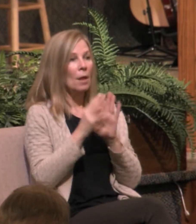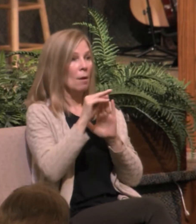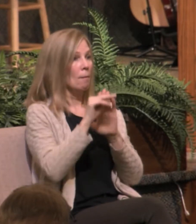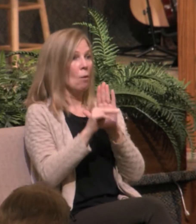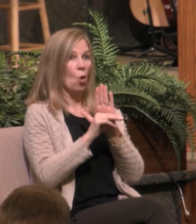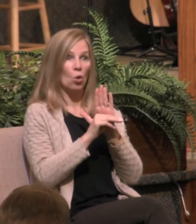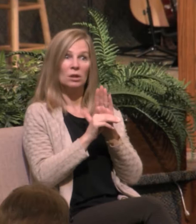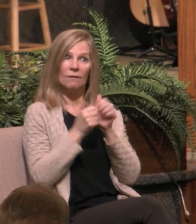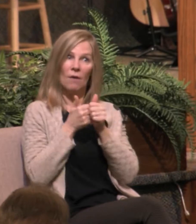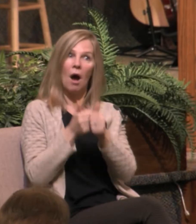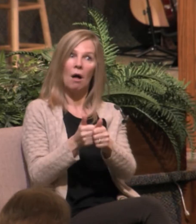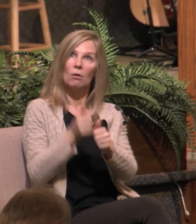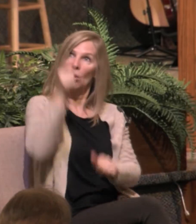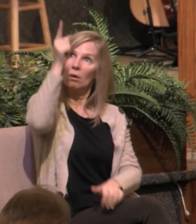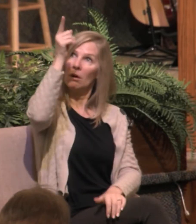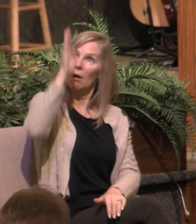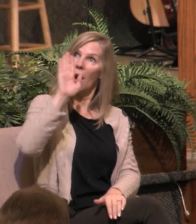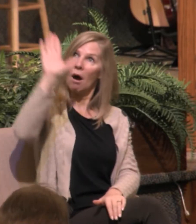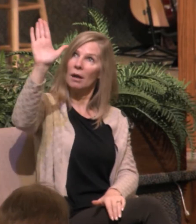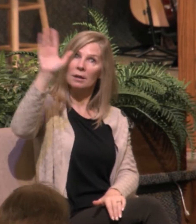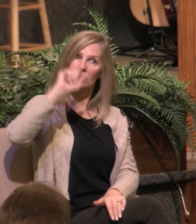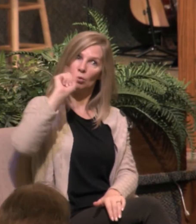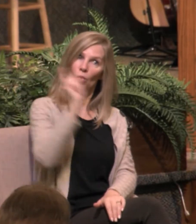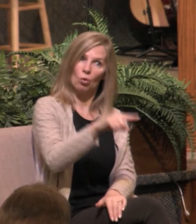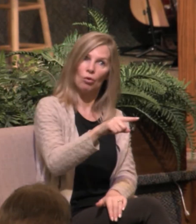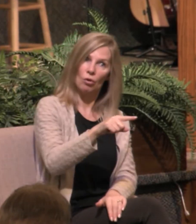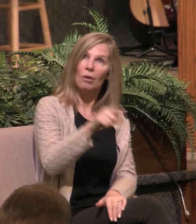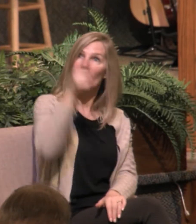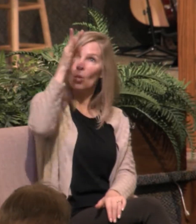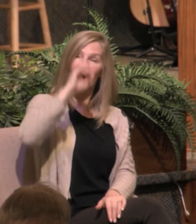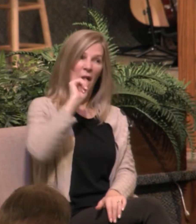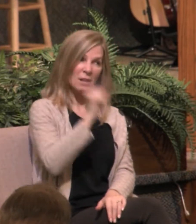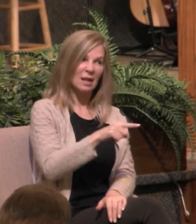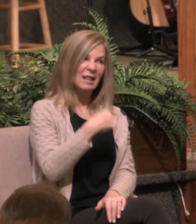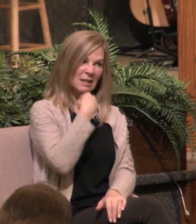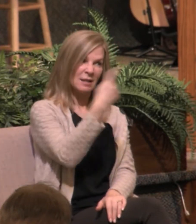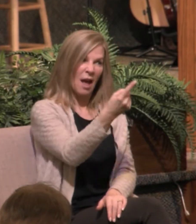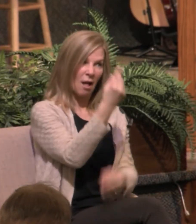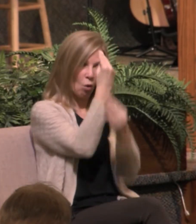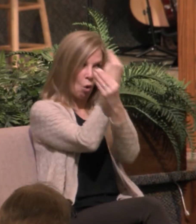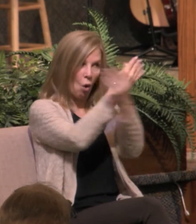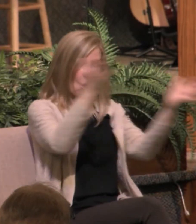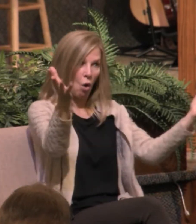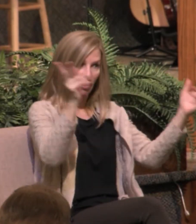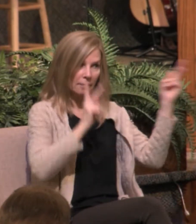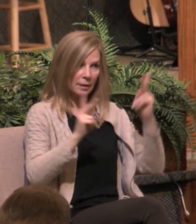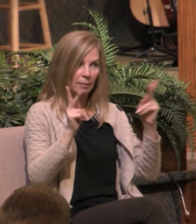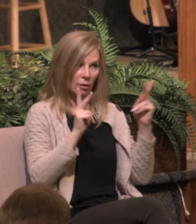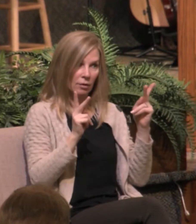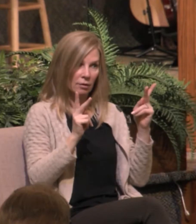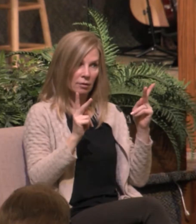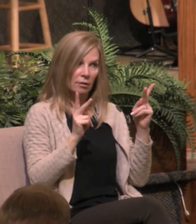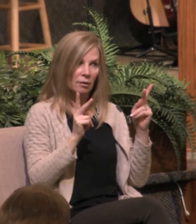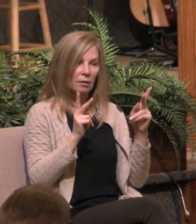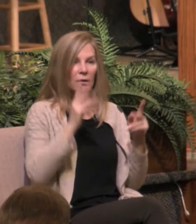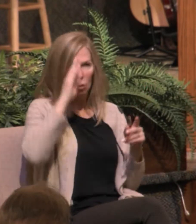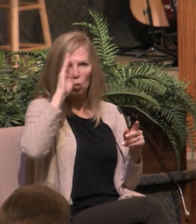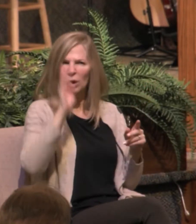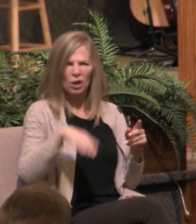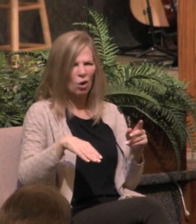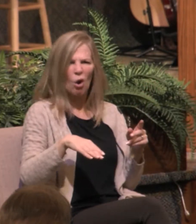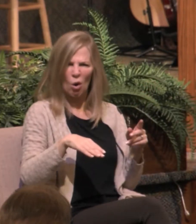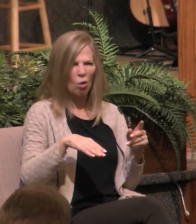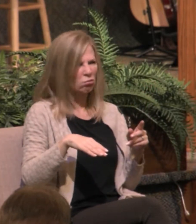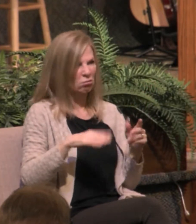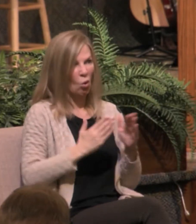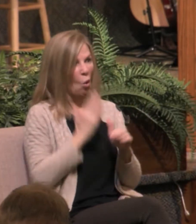Moses followed God's directions. And when God said, "Tell this to all the people," and we know from elsewhere in